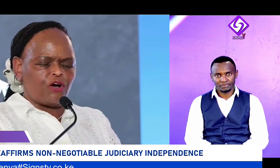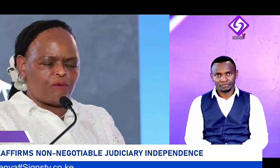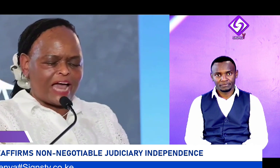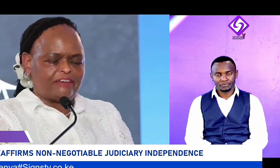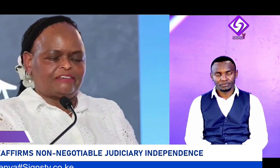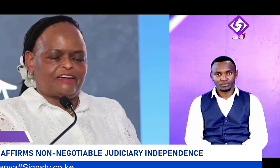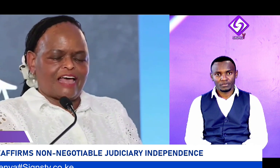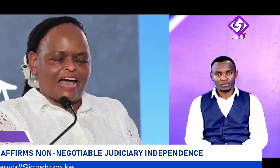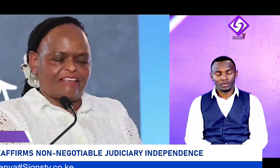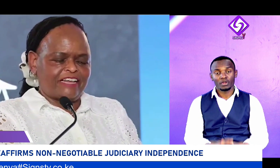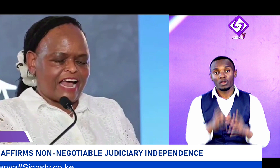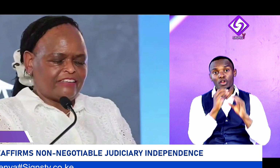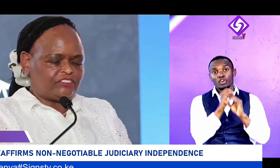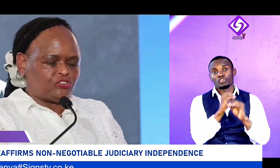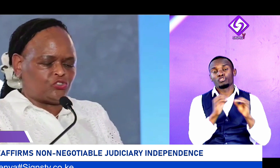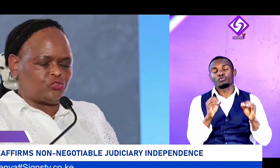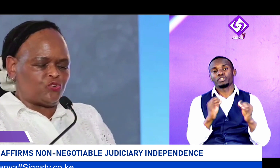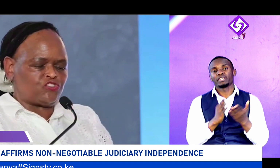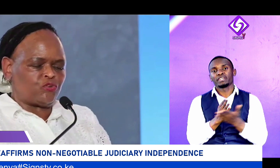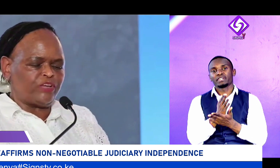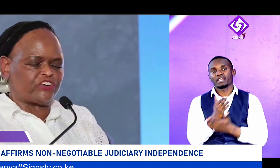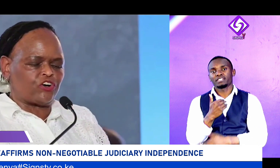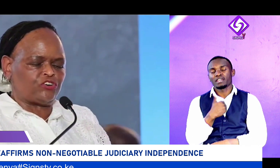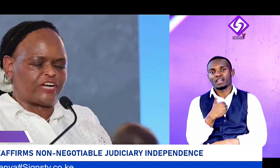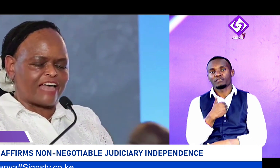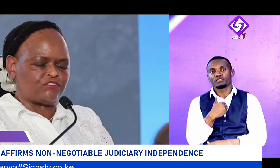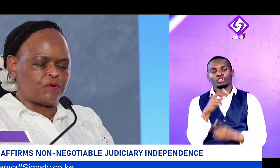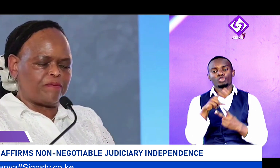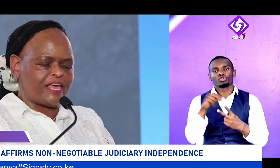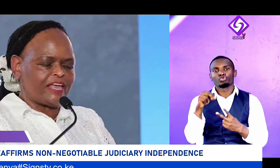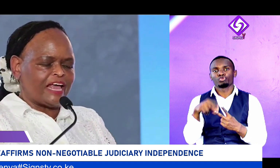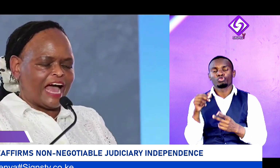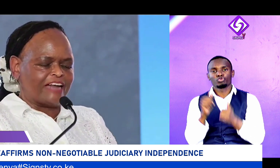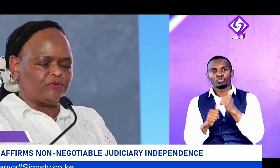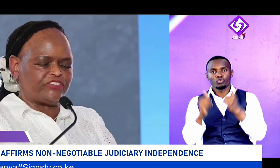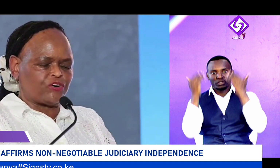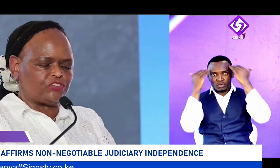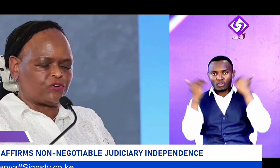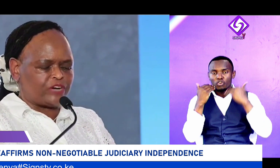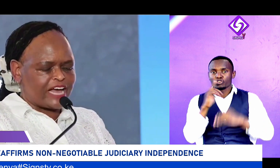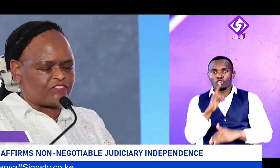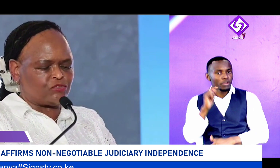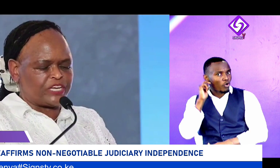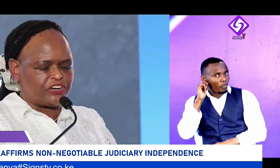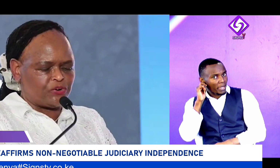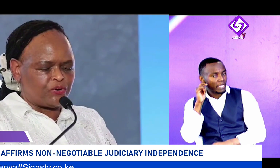No one has the right to choose which court orders to obey and which court orders to ignore.